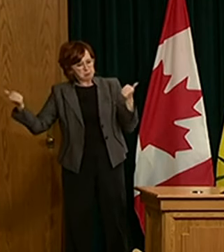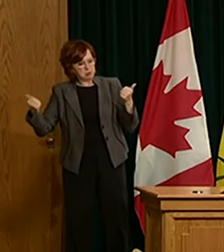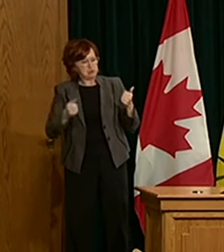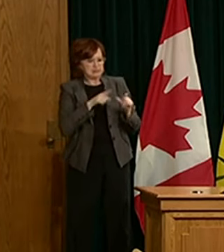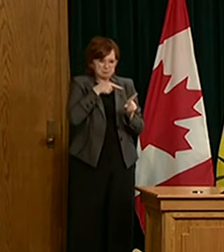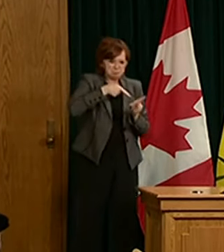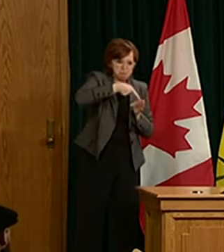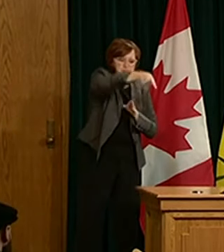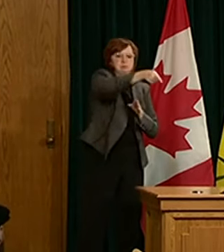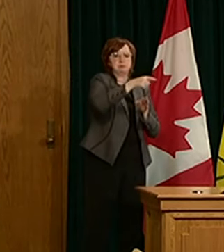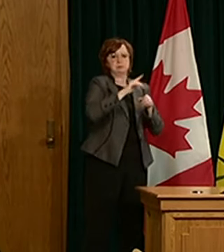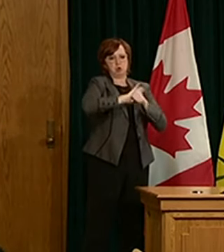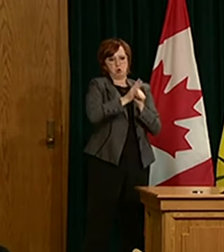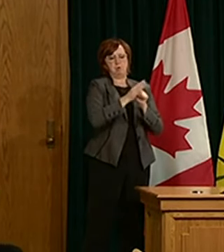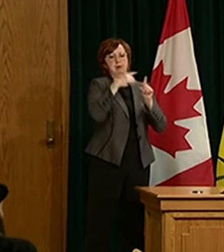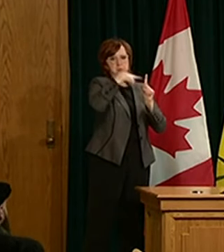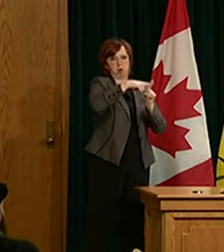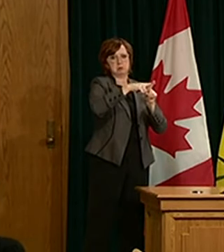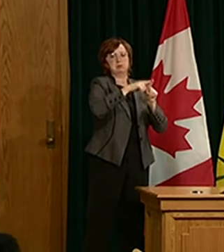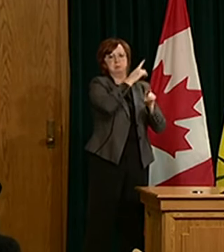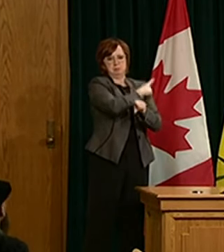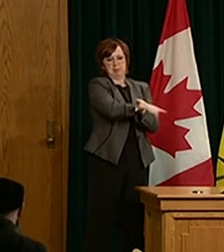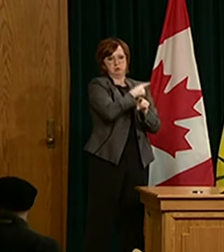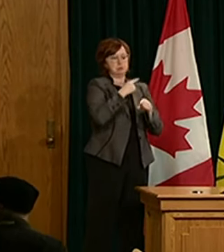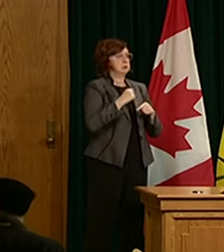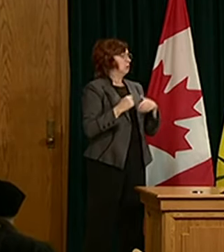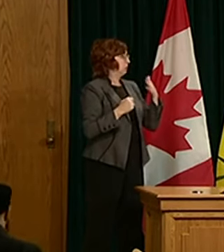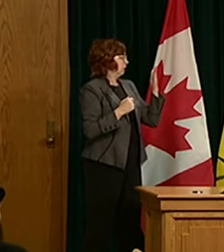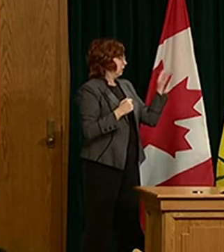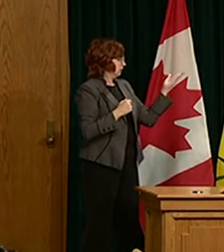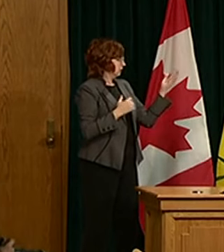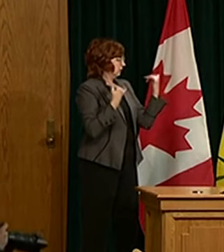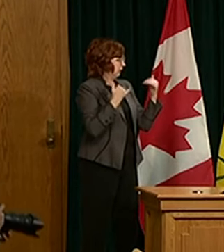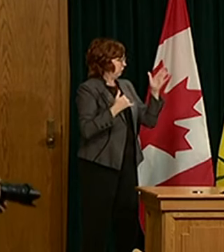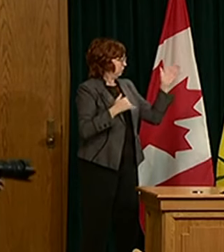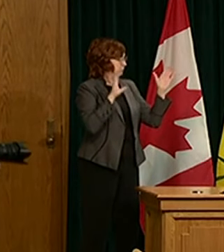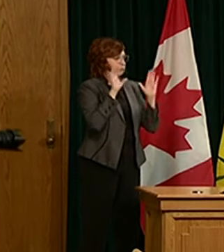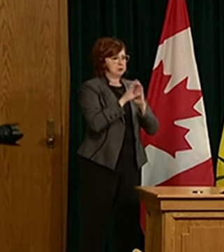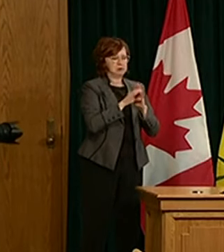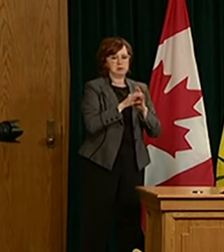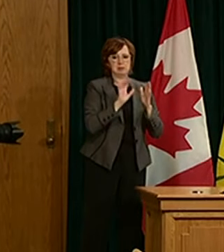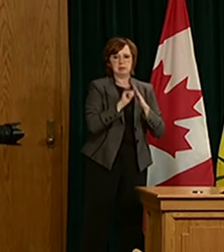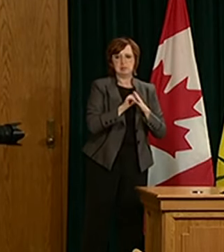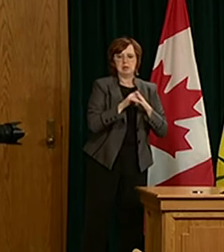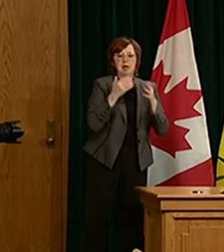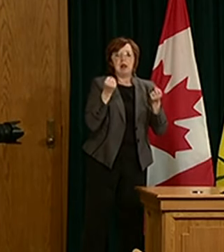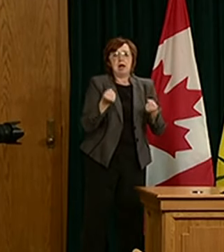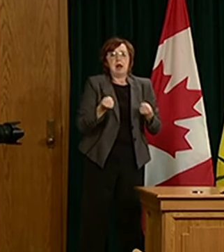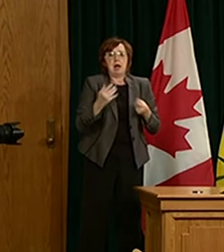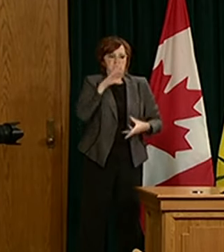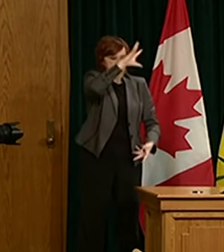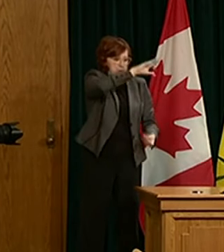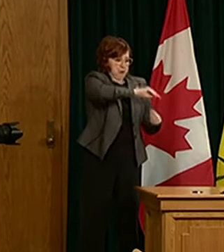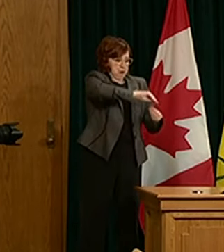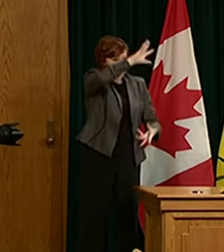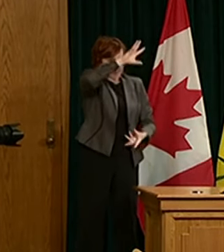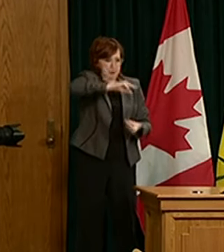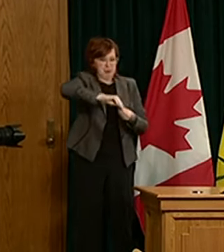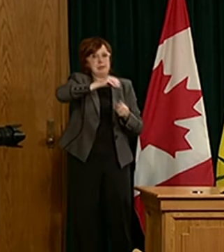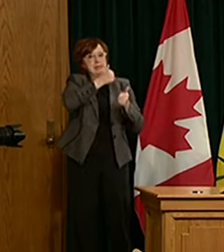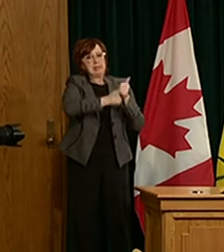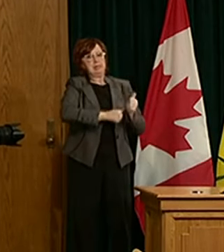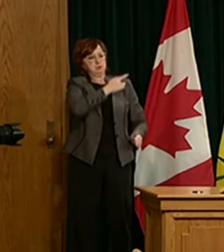This is a slide showing the current COVID-19 case count. This is purely a case count, and it would reflect, of course,